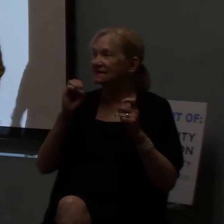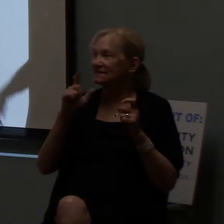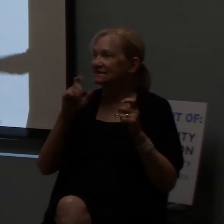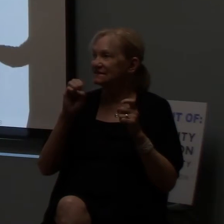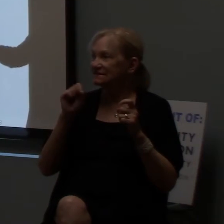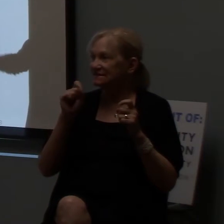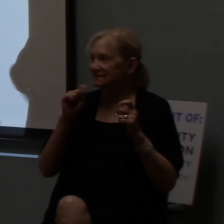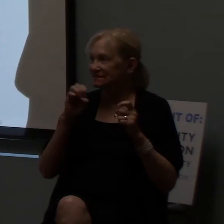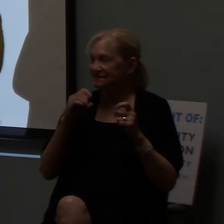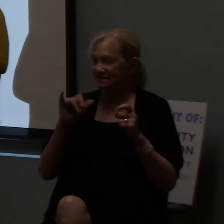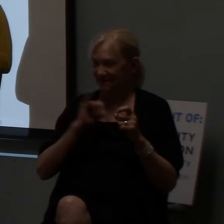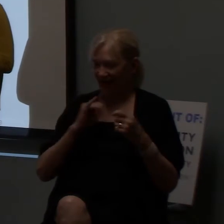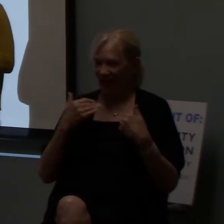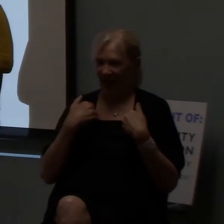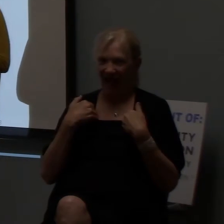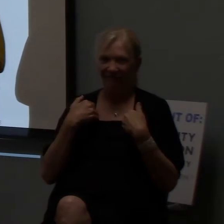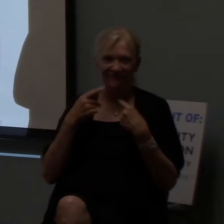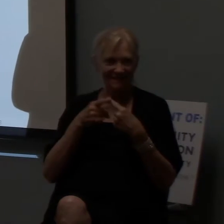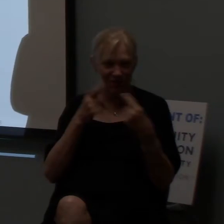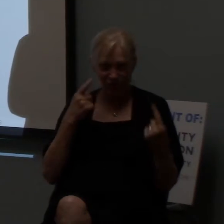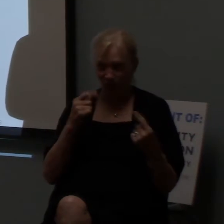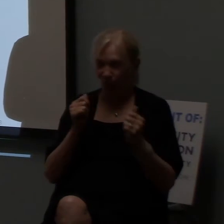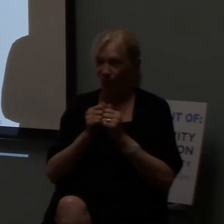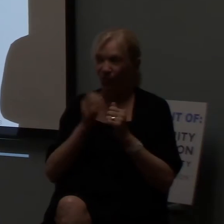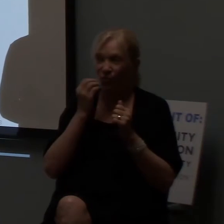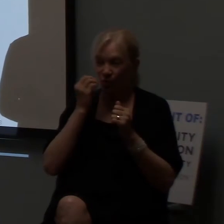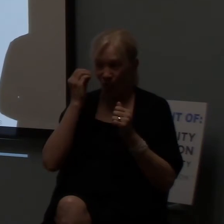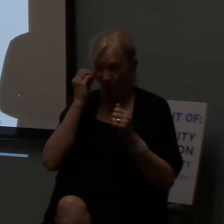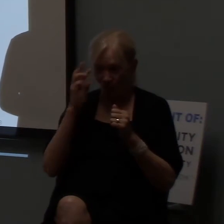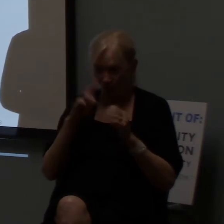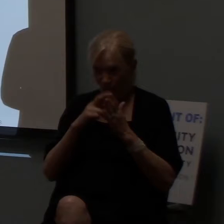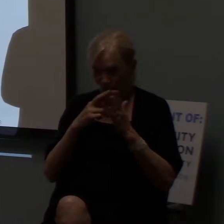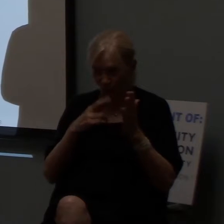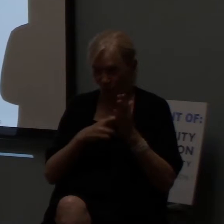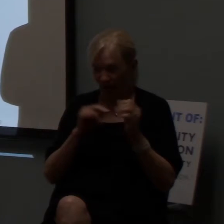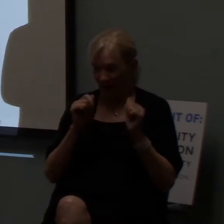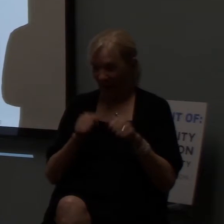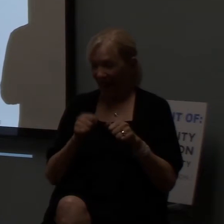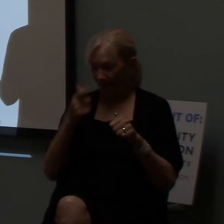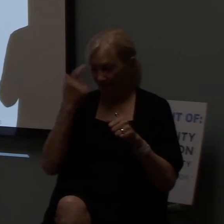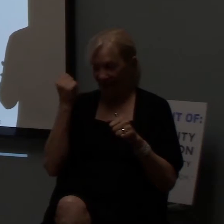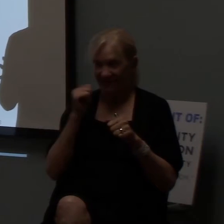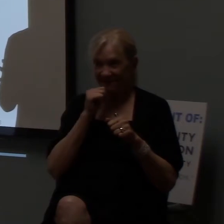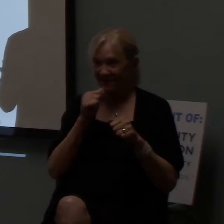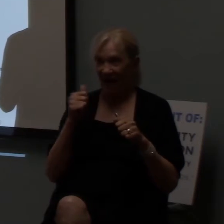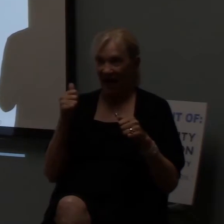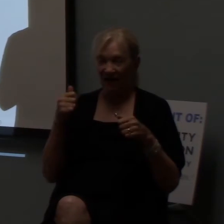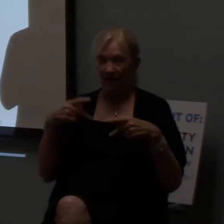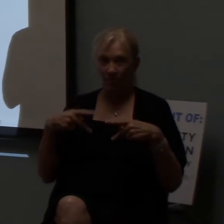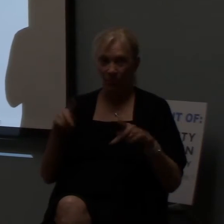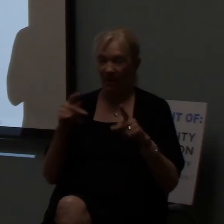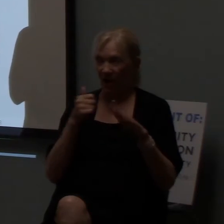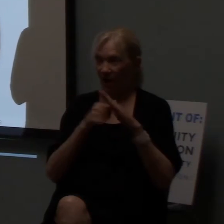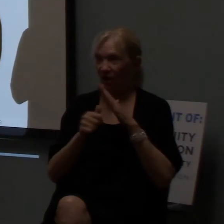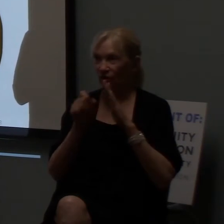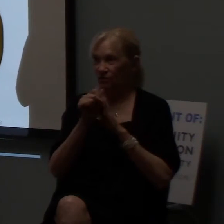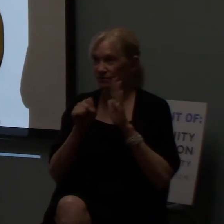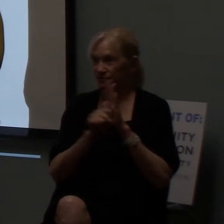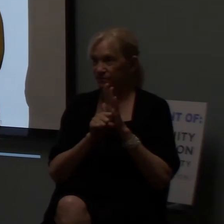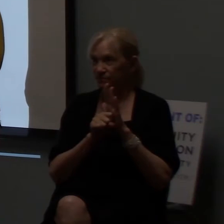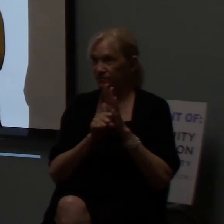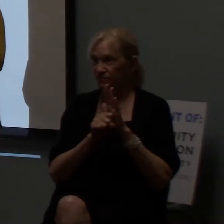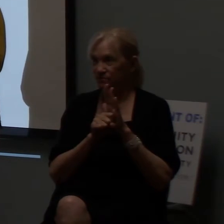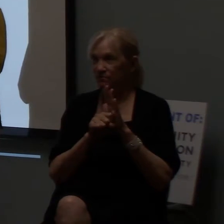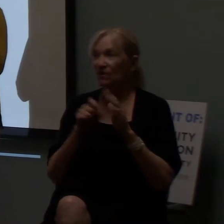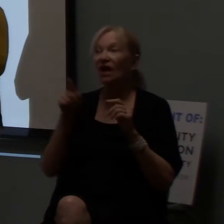a friendly disagreement about whether, with a home rule charter, we could go to proportional representation because it's not allowed under the state. And It the way is allowed under the